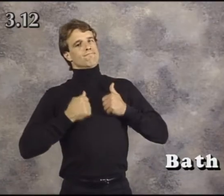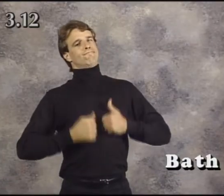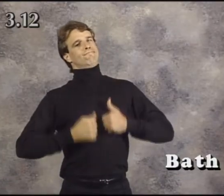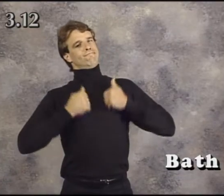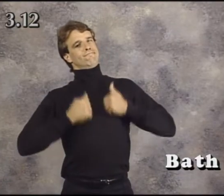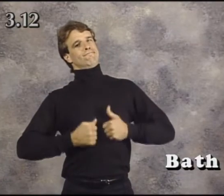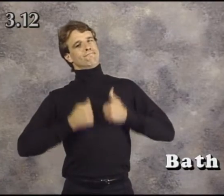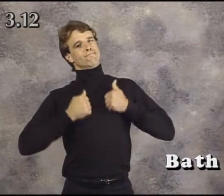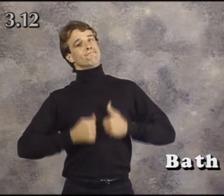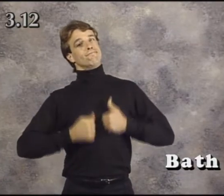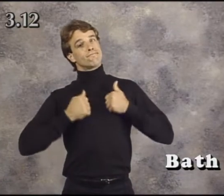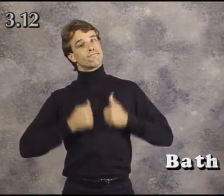Bath.